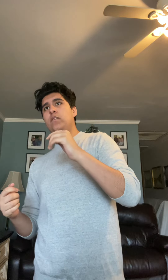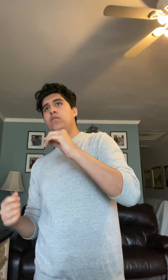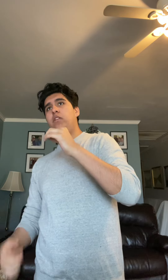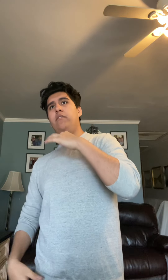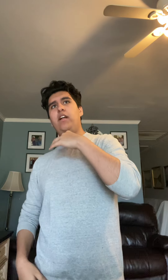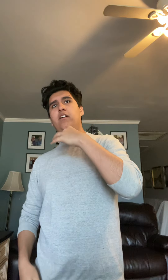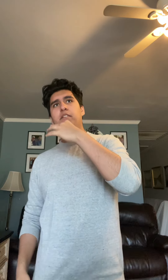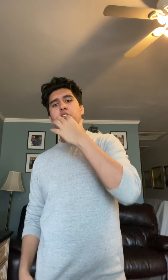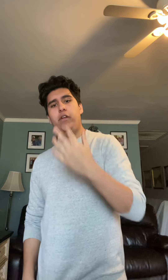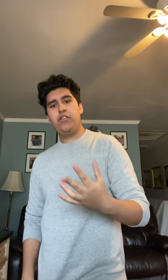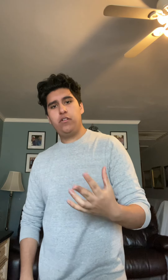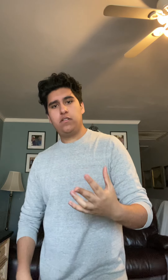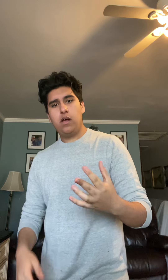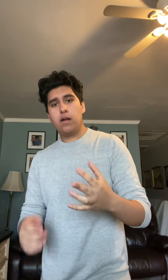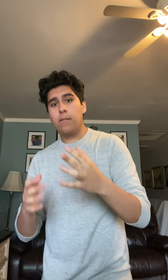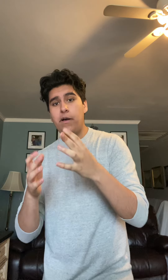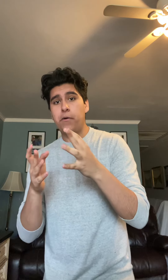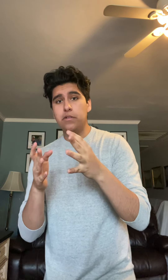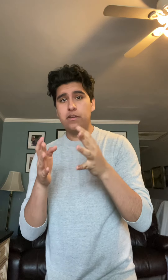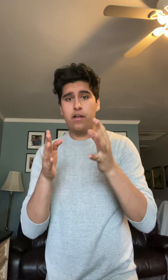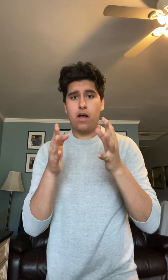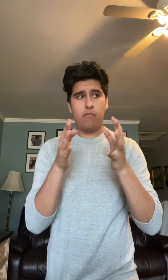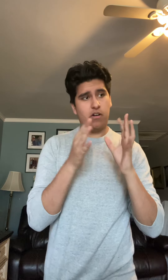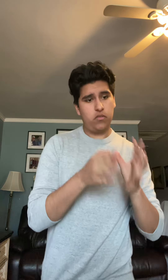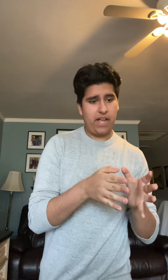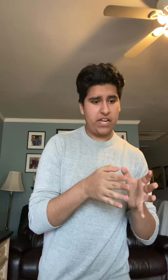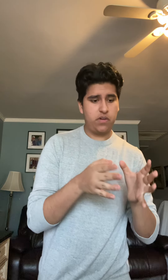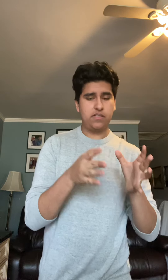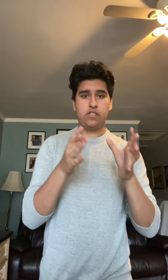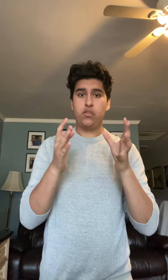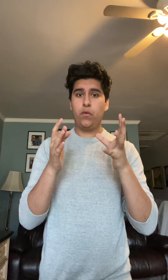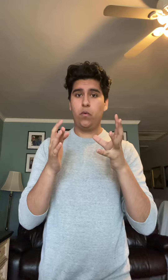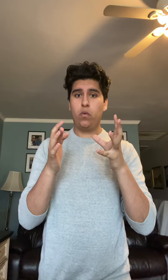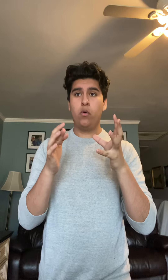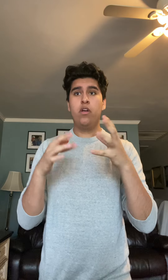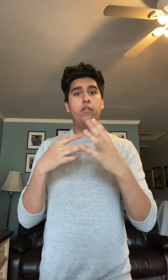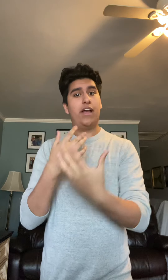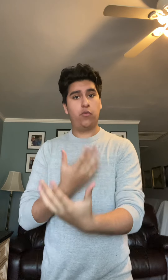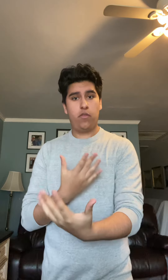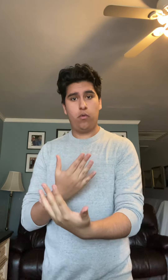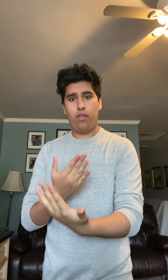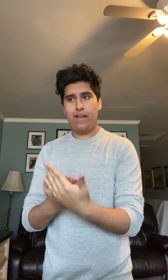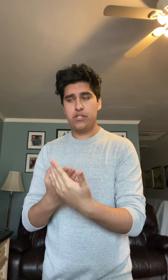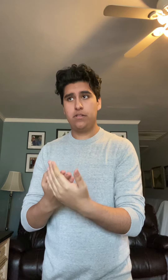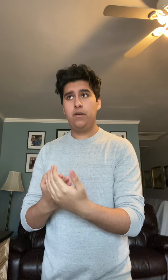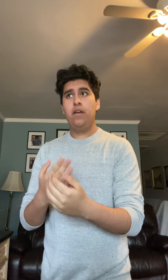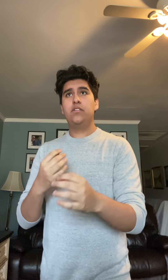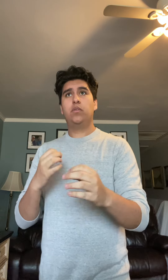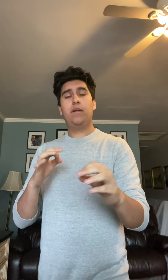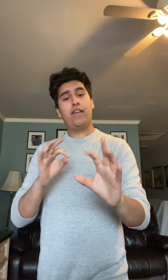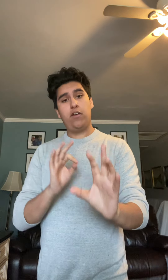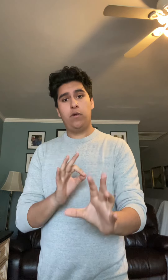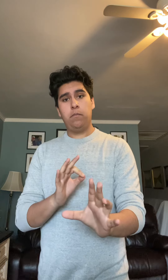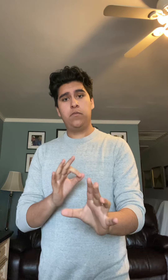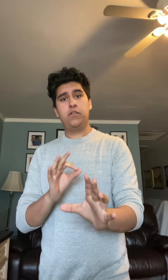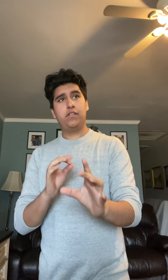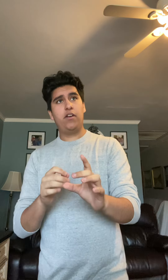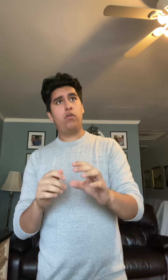So that was kind of talk about the creation. Let's talk about Marvel's accuracy to the actual North legend. So we'll talk about the 9 realms first. The 9